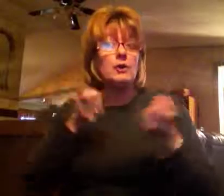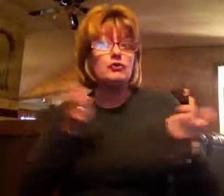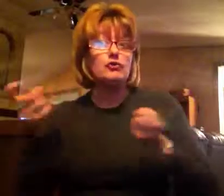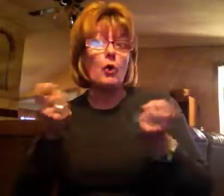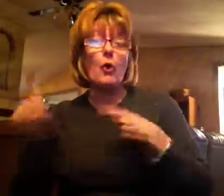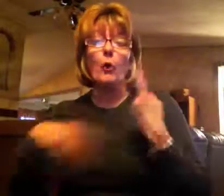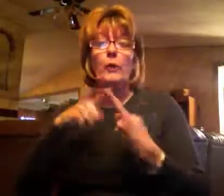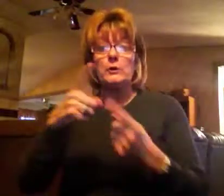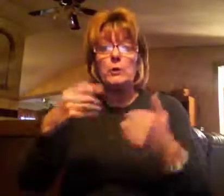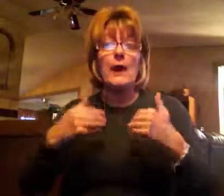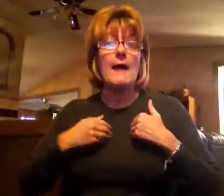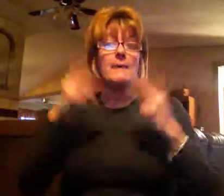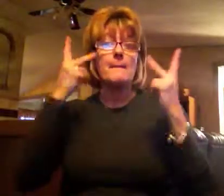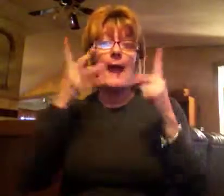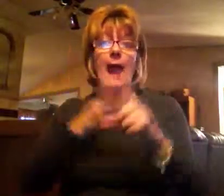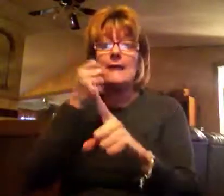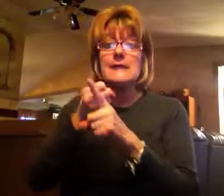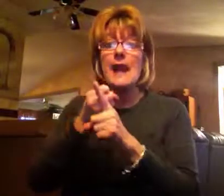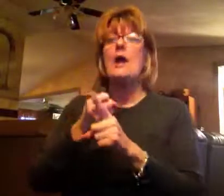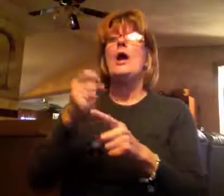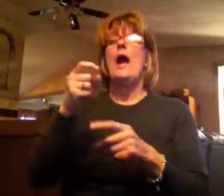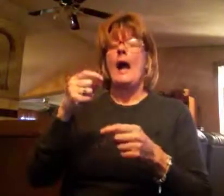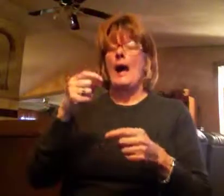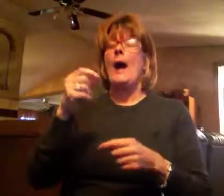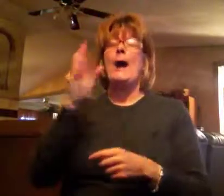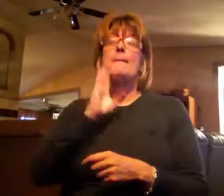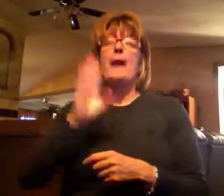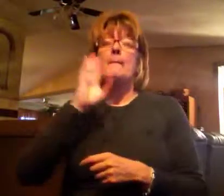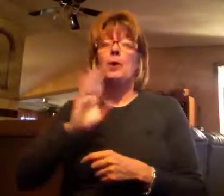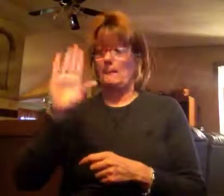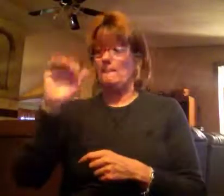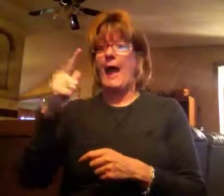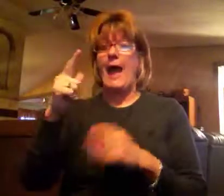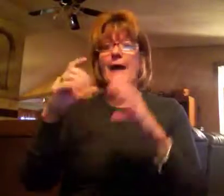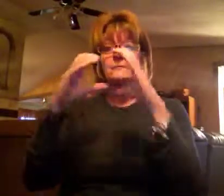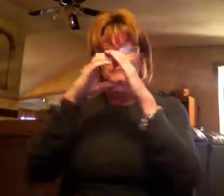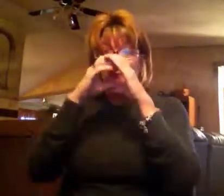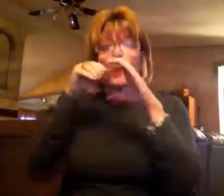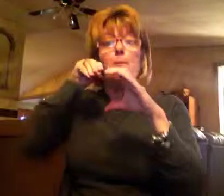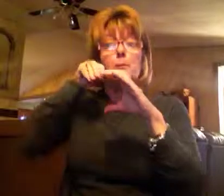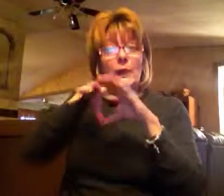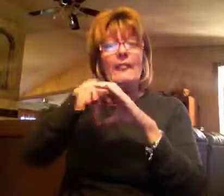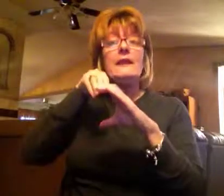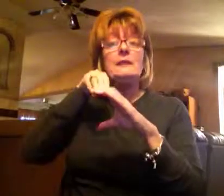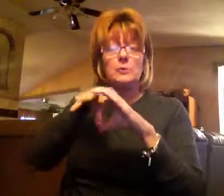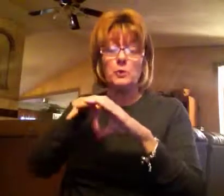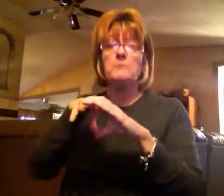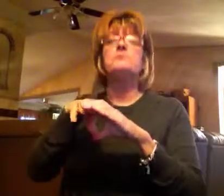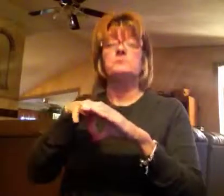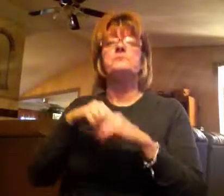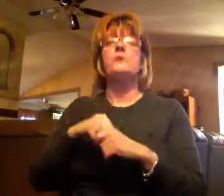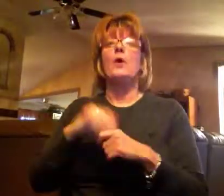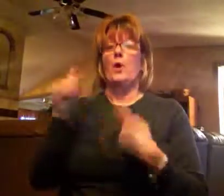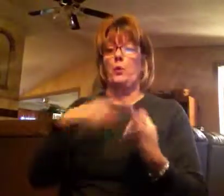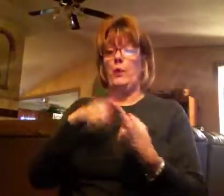hits, breathing into a paper bag will help you get to the point where you can begin this exercise. And once you've regained some control of your